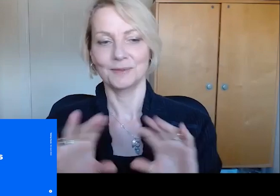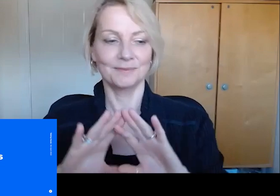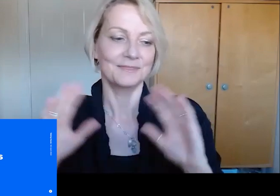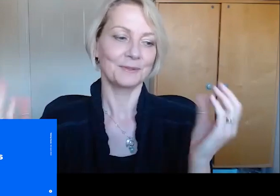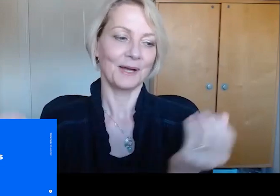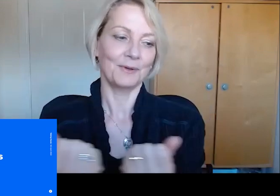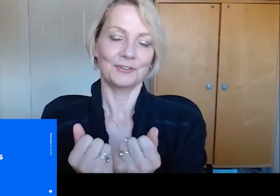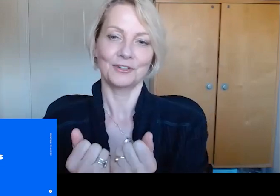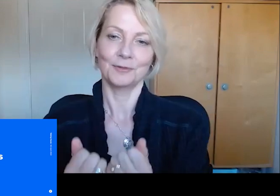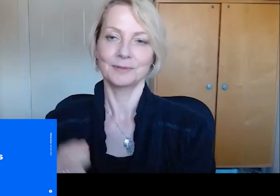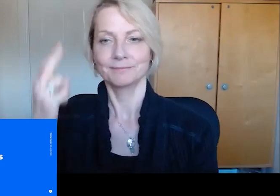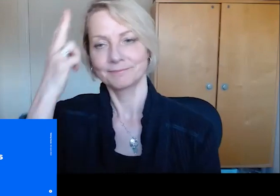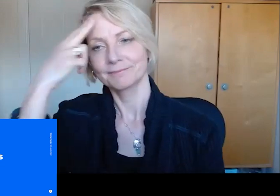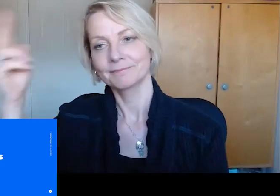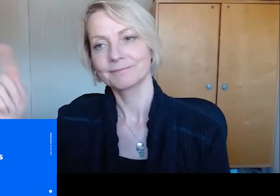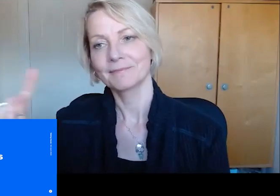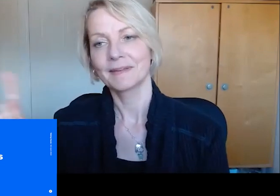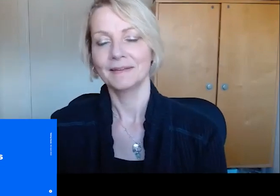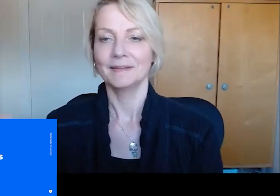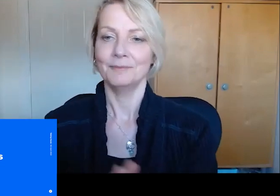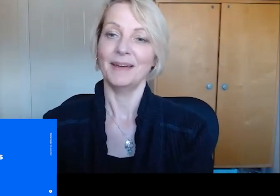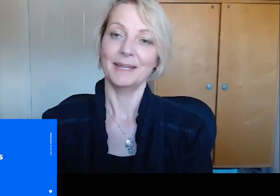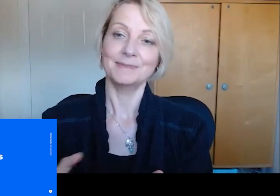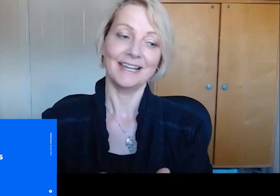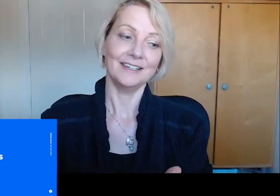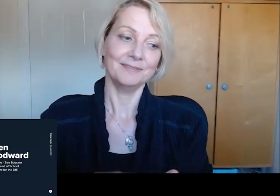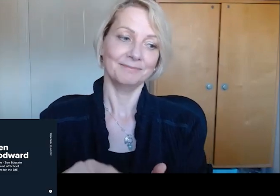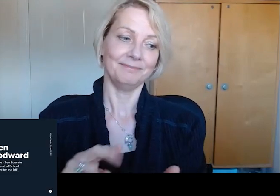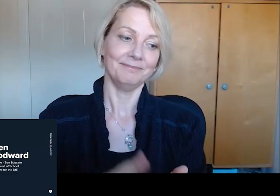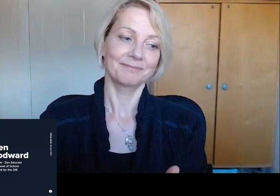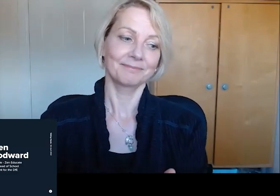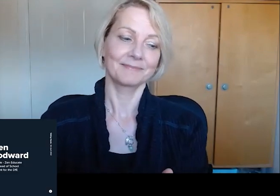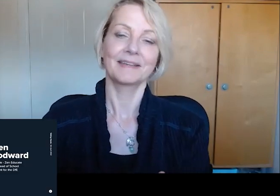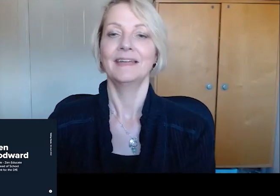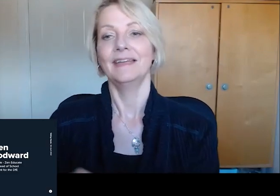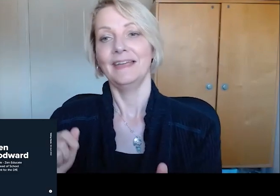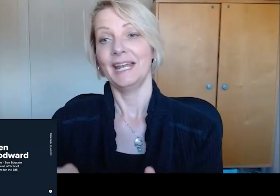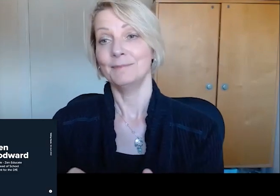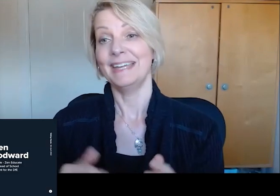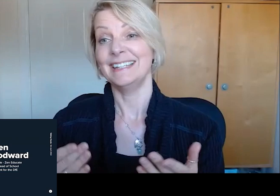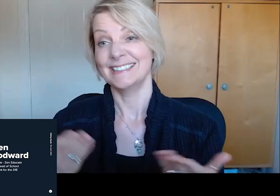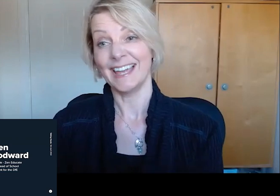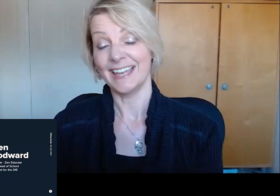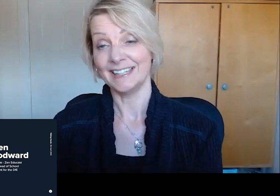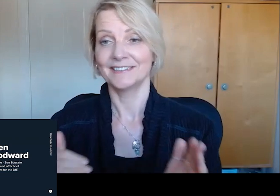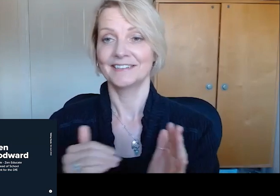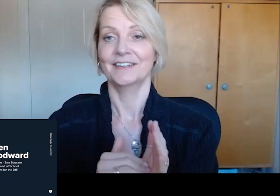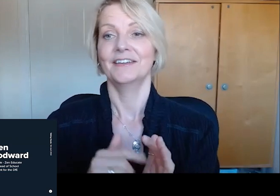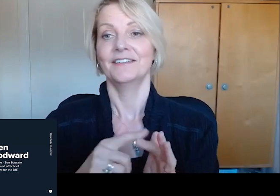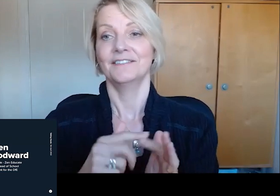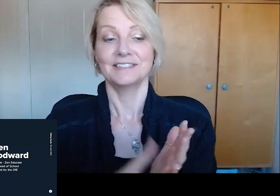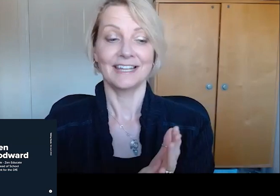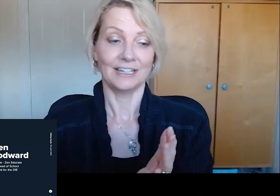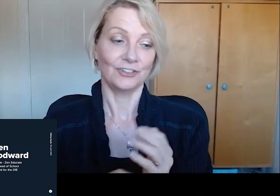welcome to our workshop. My name's Helen and I'm here today for Zen